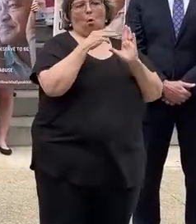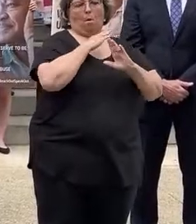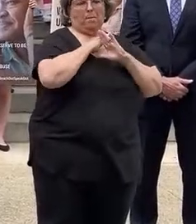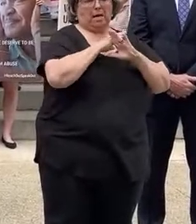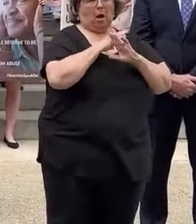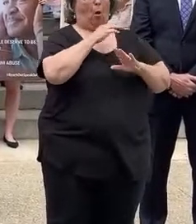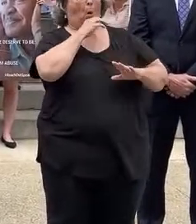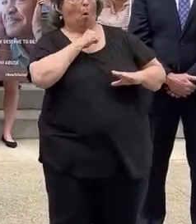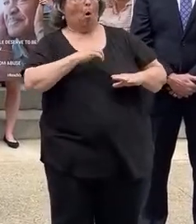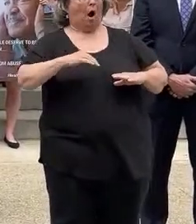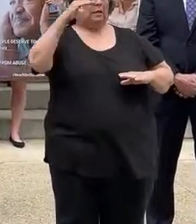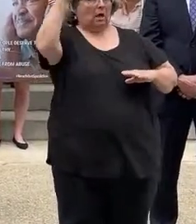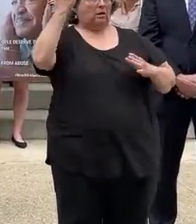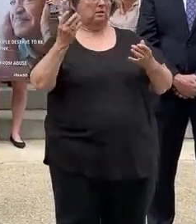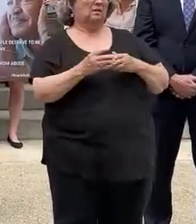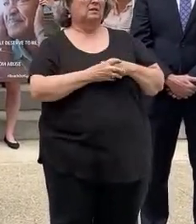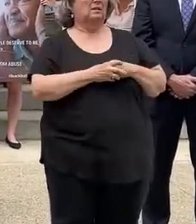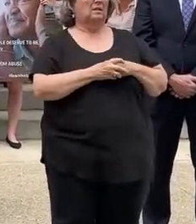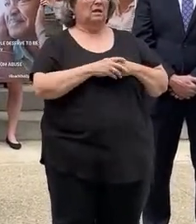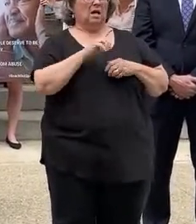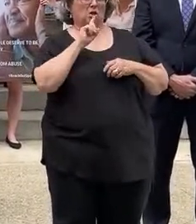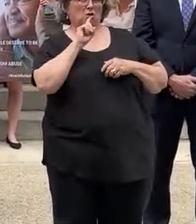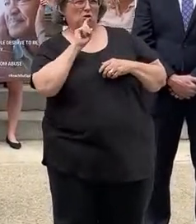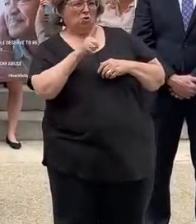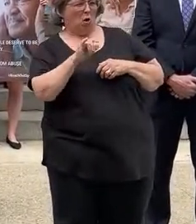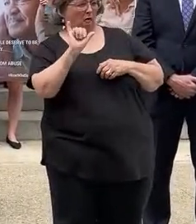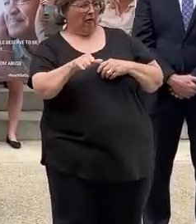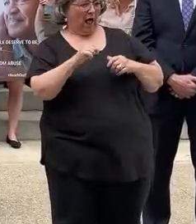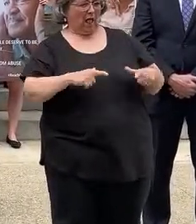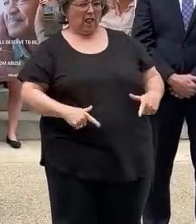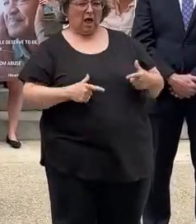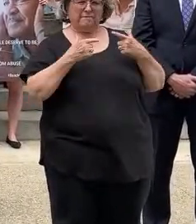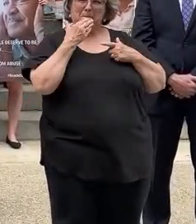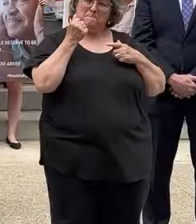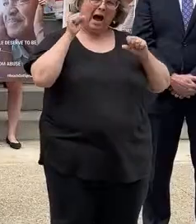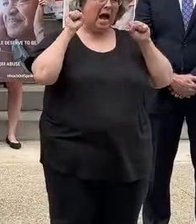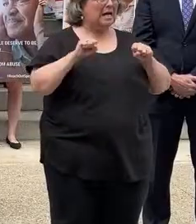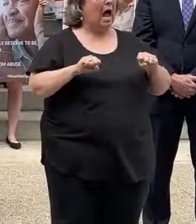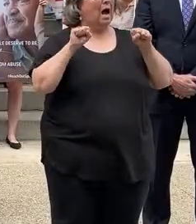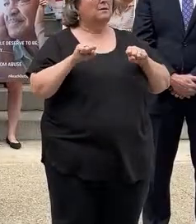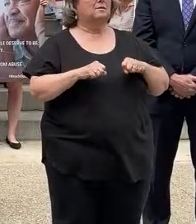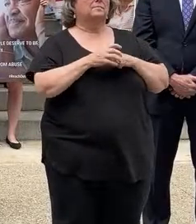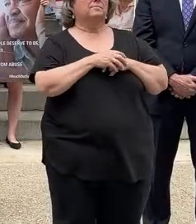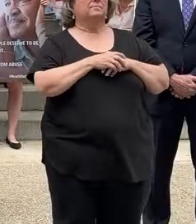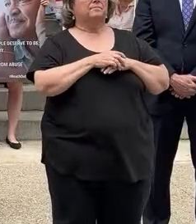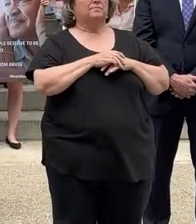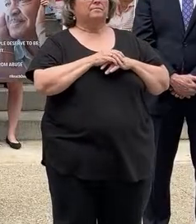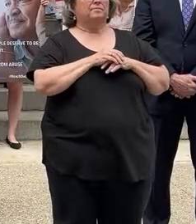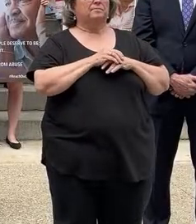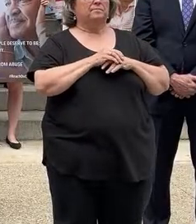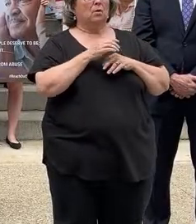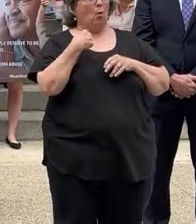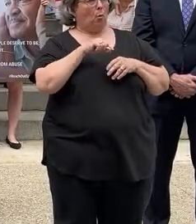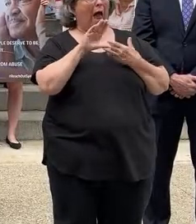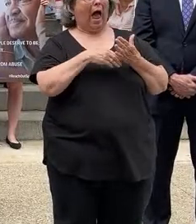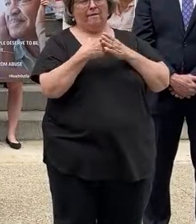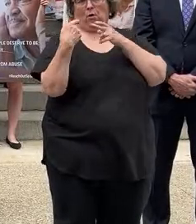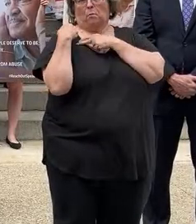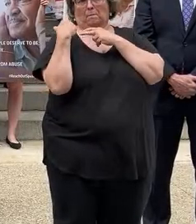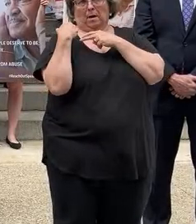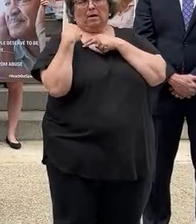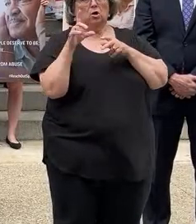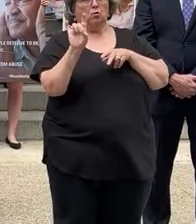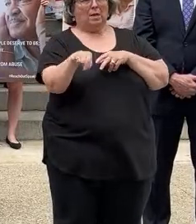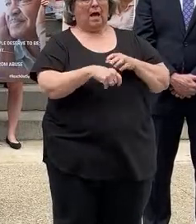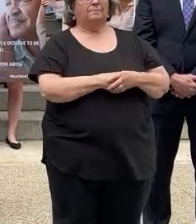protecting our older adults and ensuring that their lives are the best they possibly can be. And we all have a responsibility